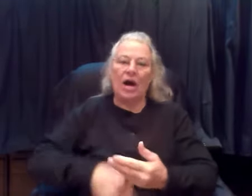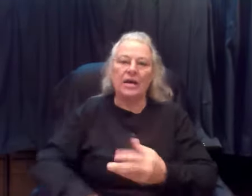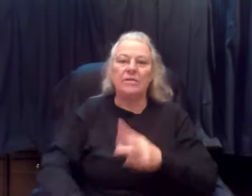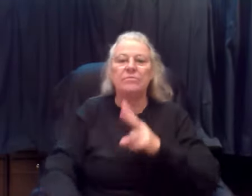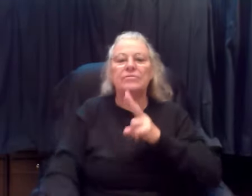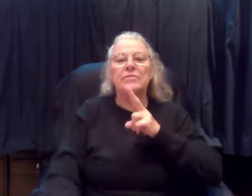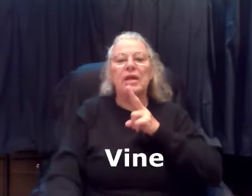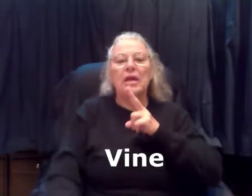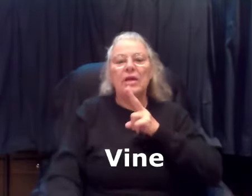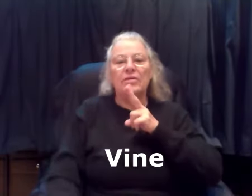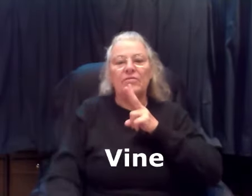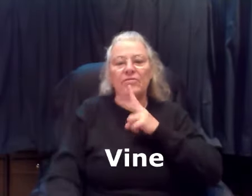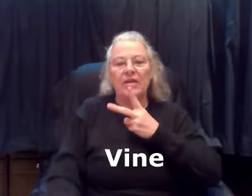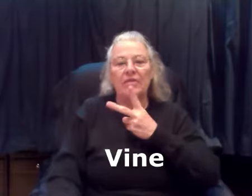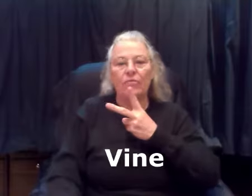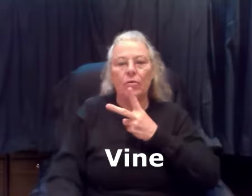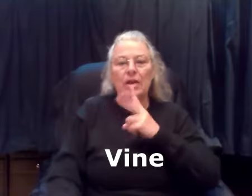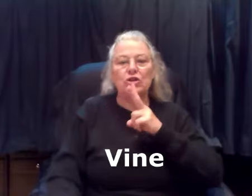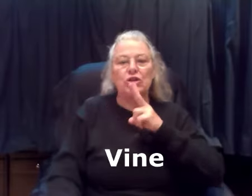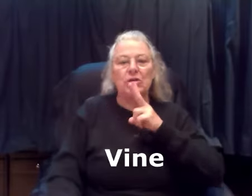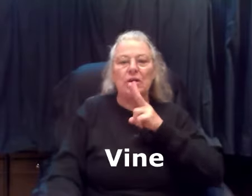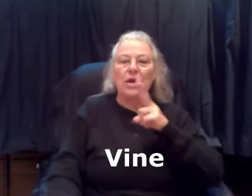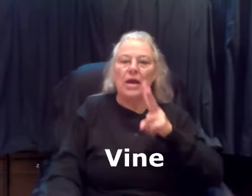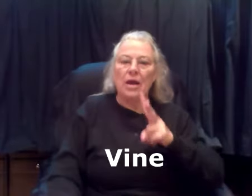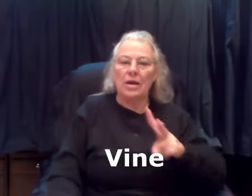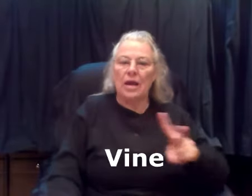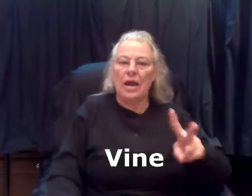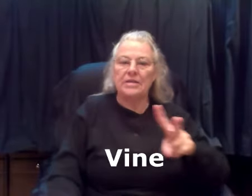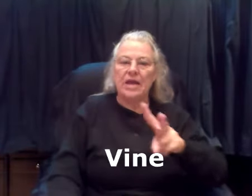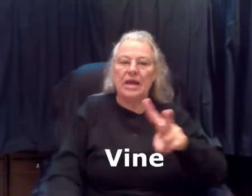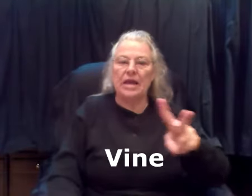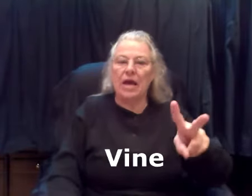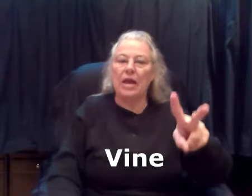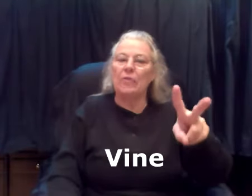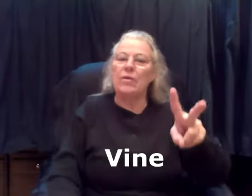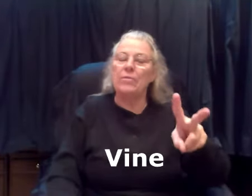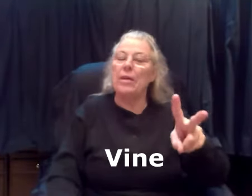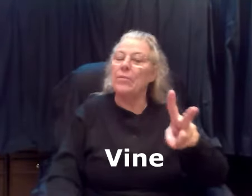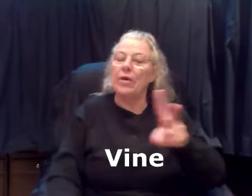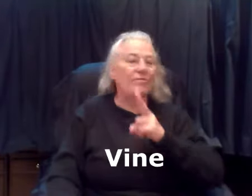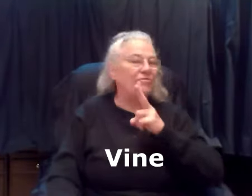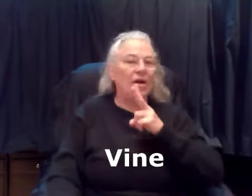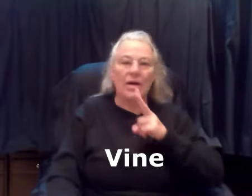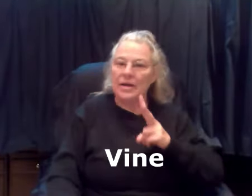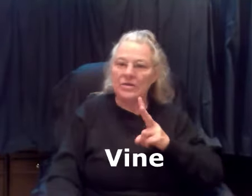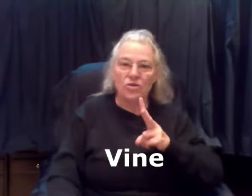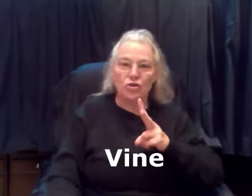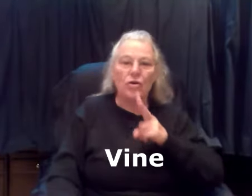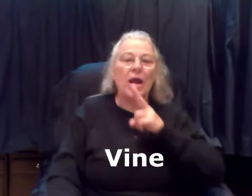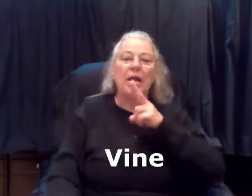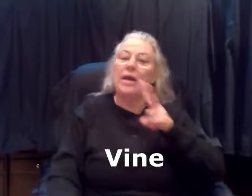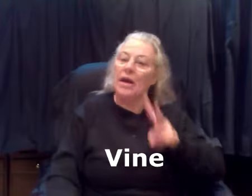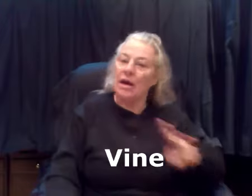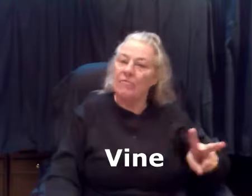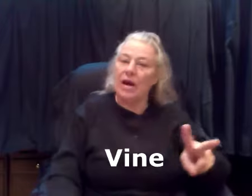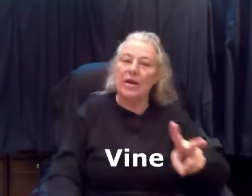Vine, the V formation, and take it out. And remember, a vine isn't straight, a vine